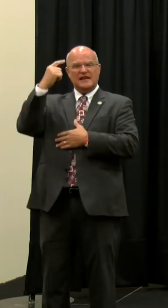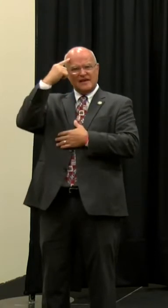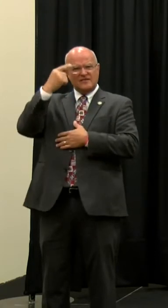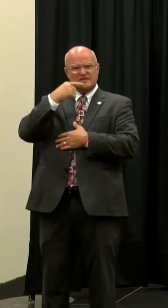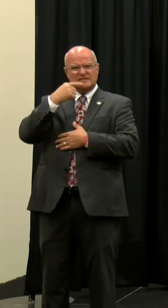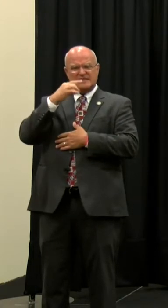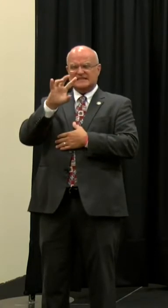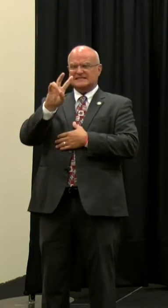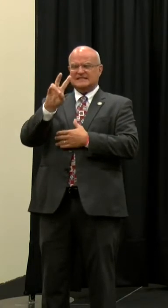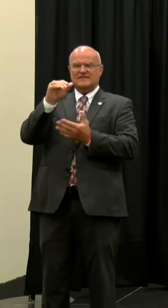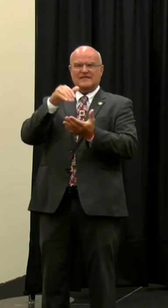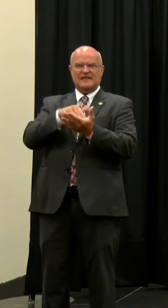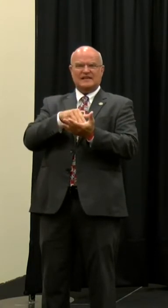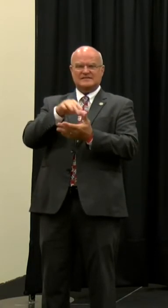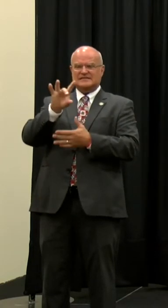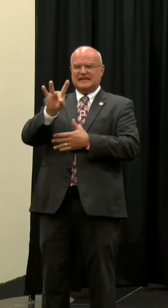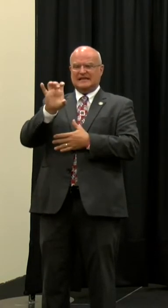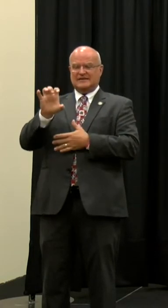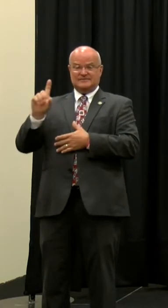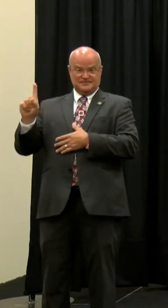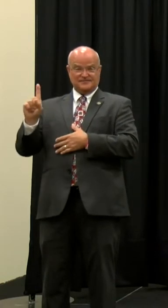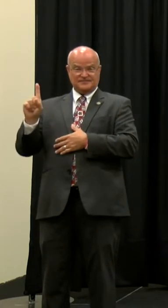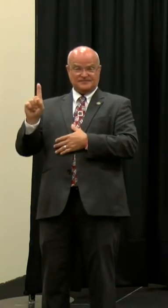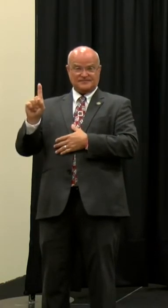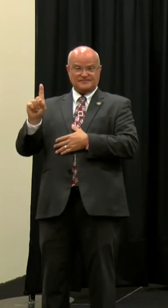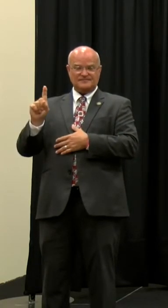it was 7,801.